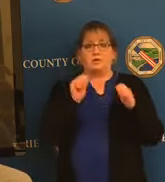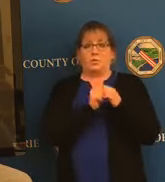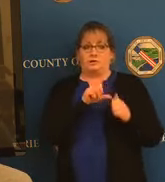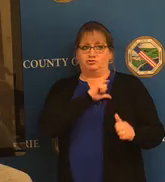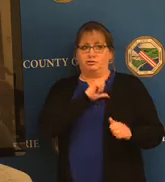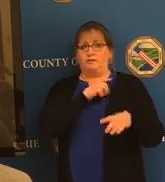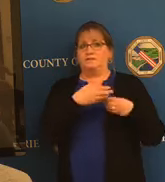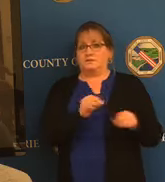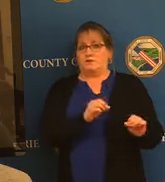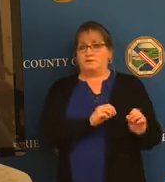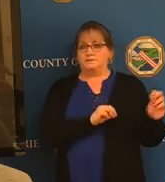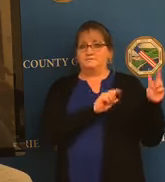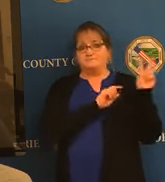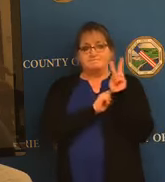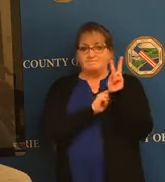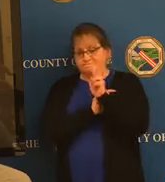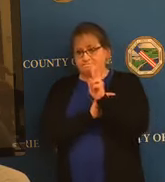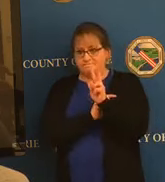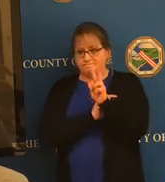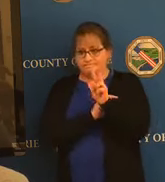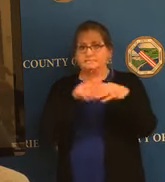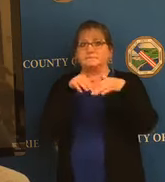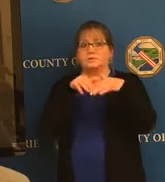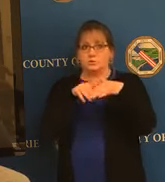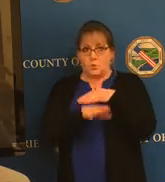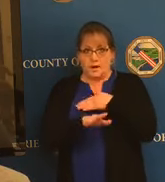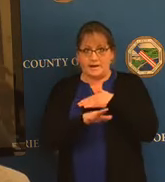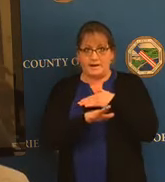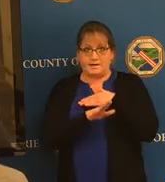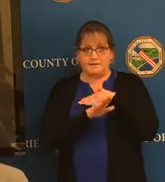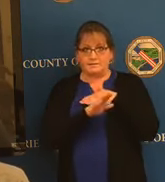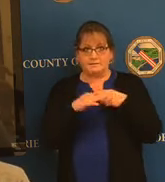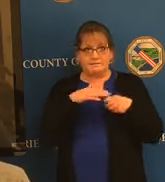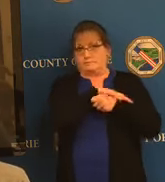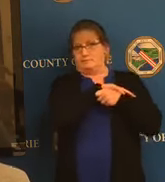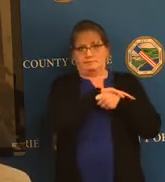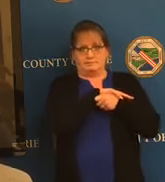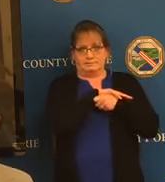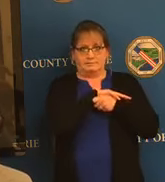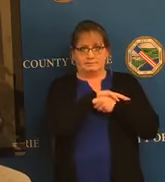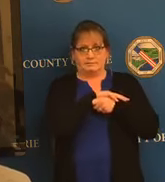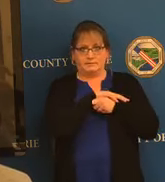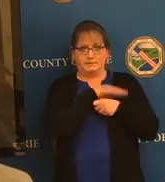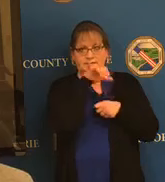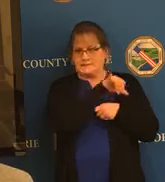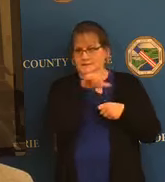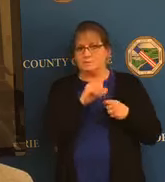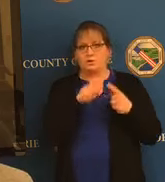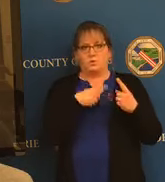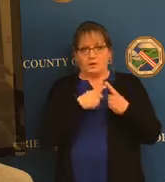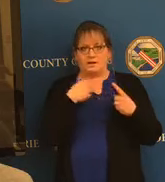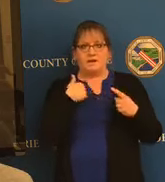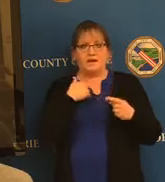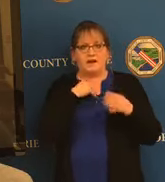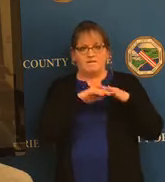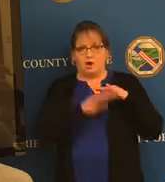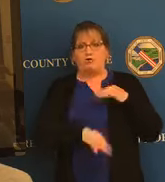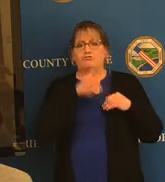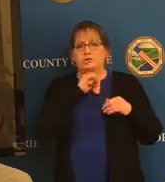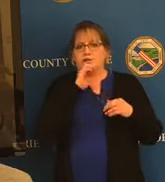Office. They went in undercover to begin with. It's almost very similar to what they do when they have an underage